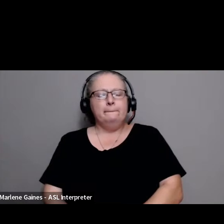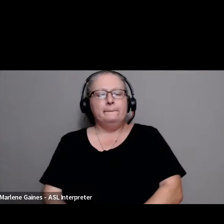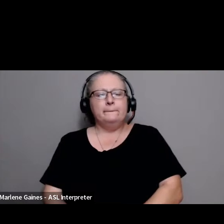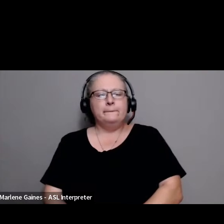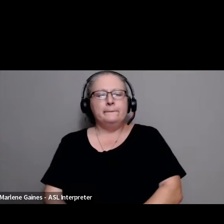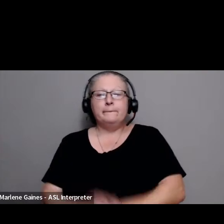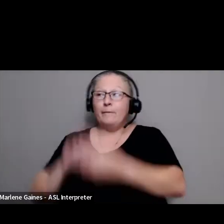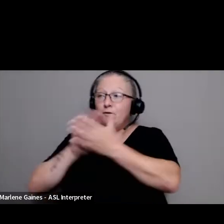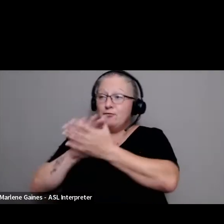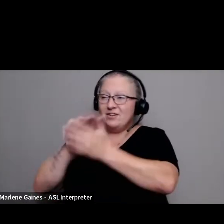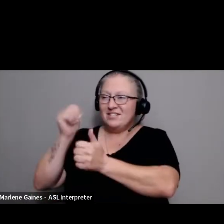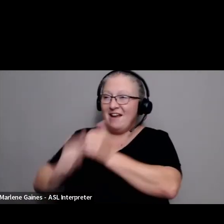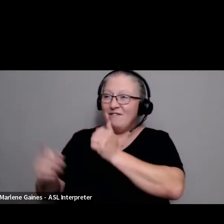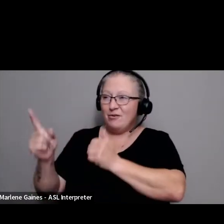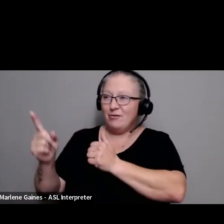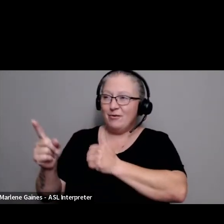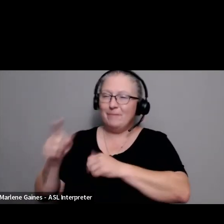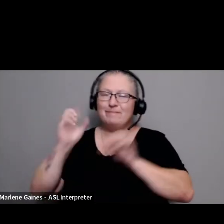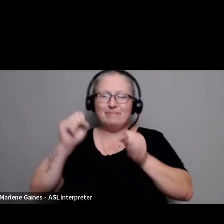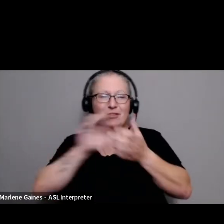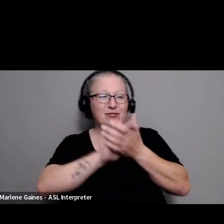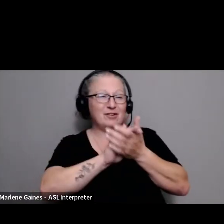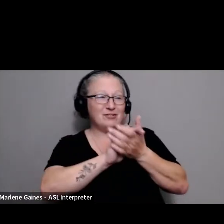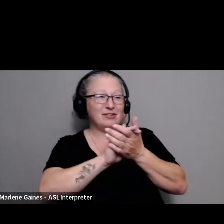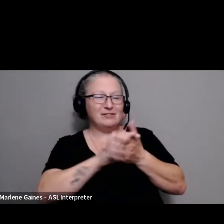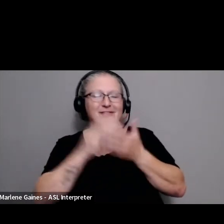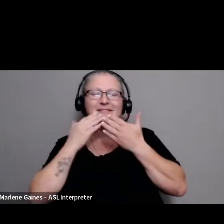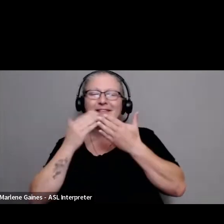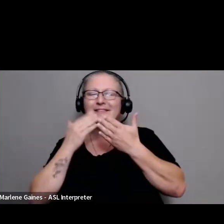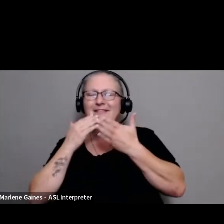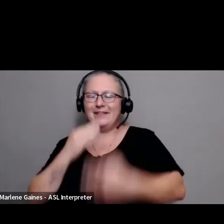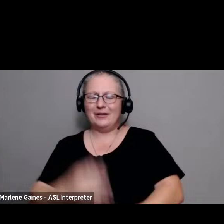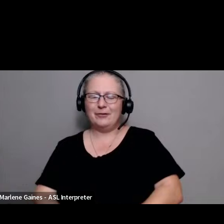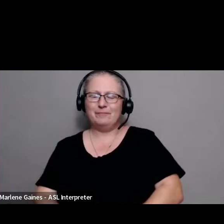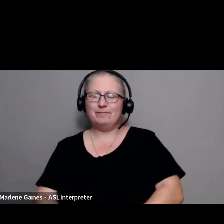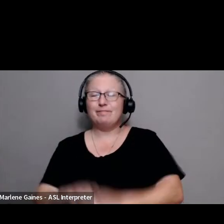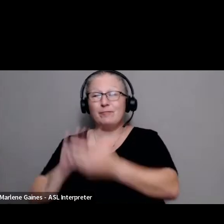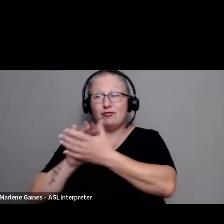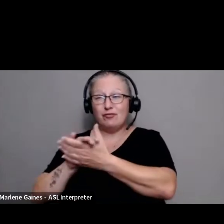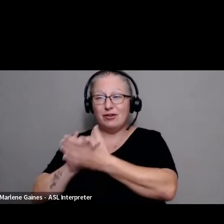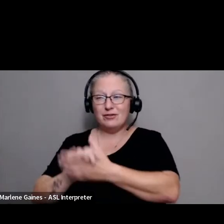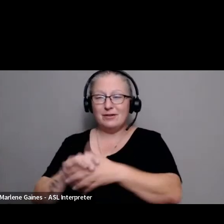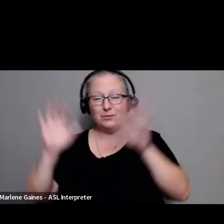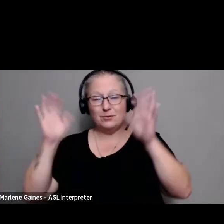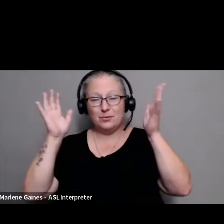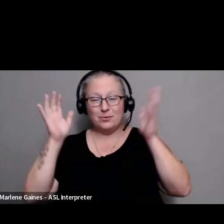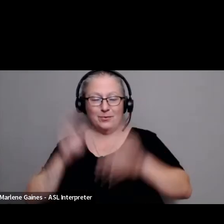Congratulations, everybody. Yeah. Congrats. Felicidades. Thank you, guys. Congratulations.